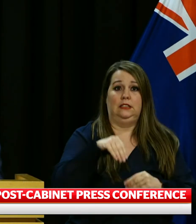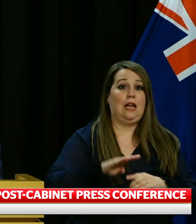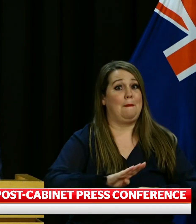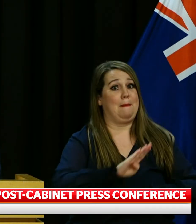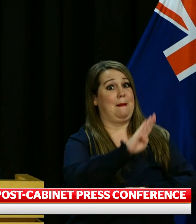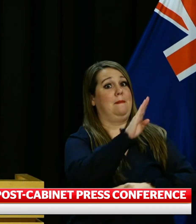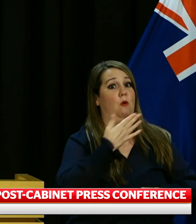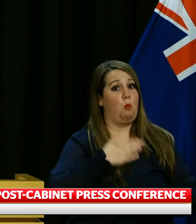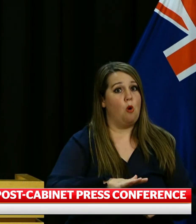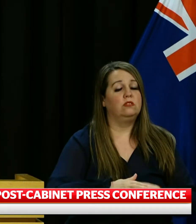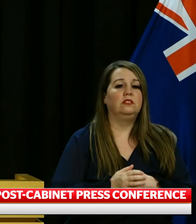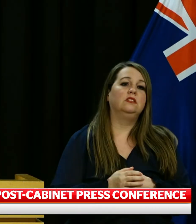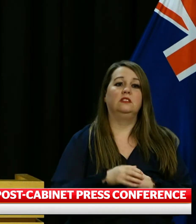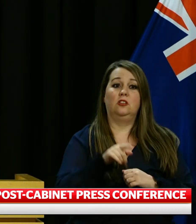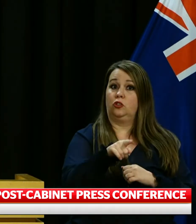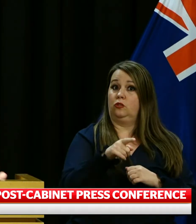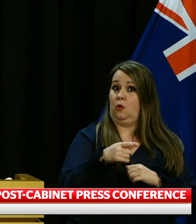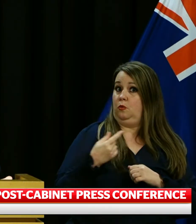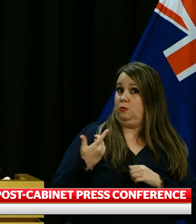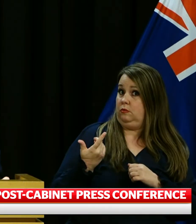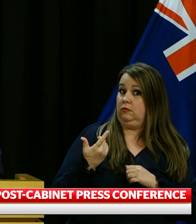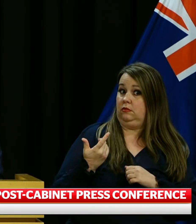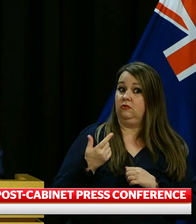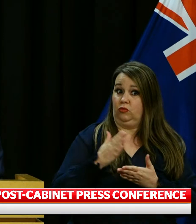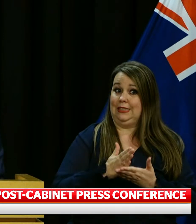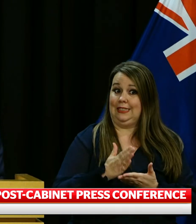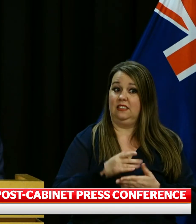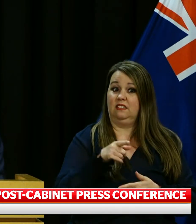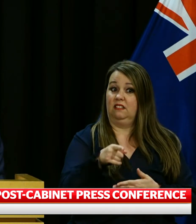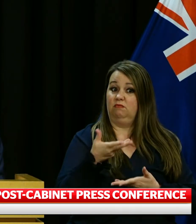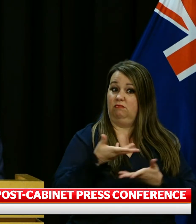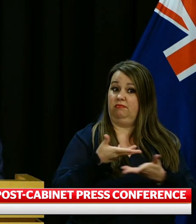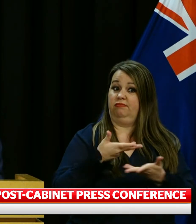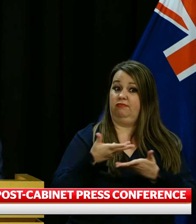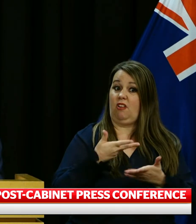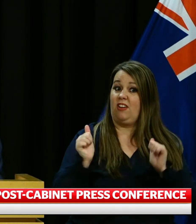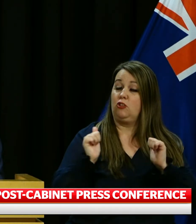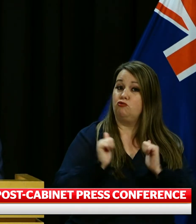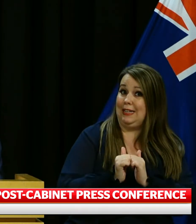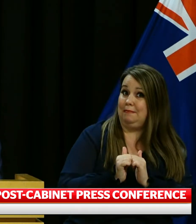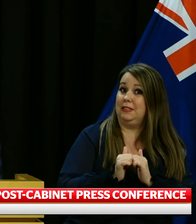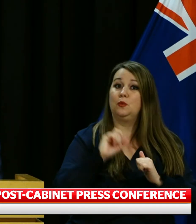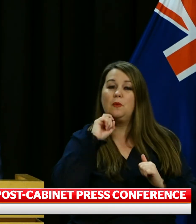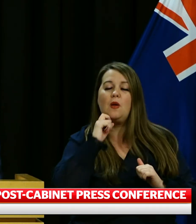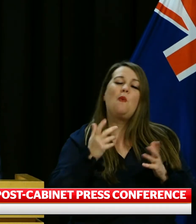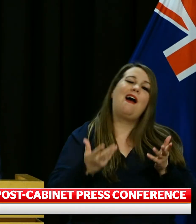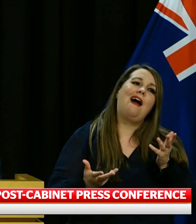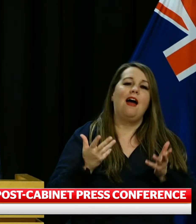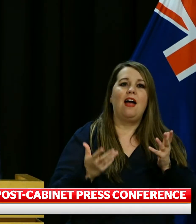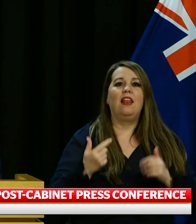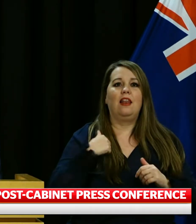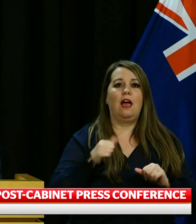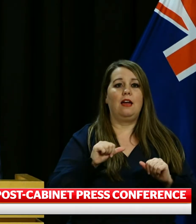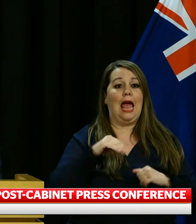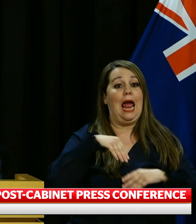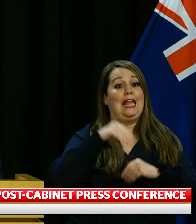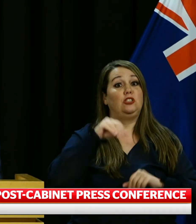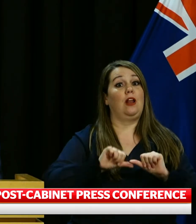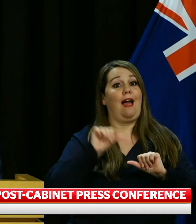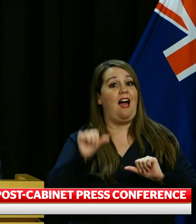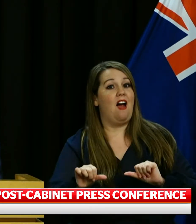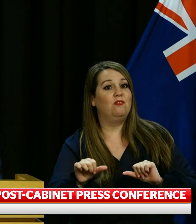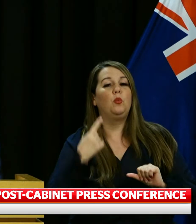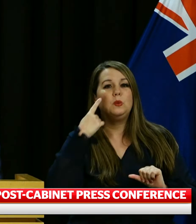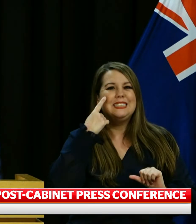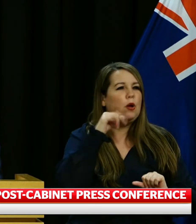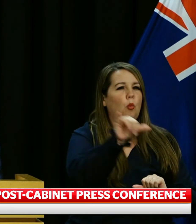I've said that closer to the election, once parties have set out what their platforms for the election are, that we'll be more clear on where we see common ground and where we see